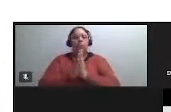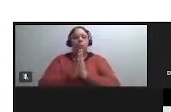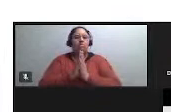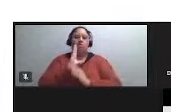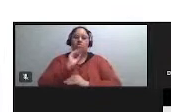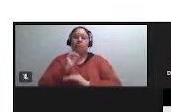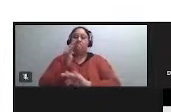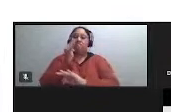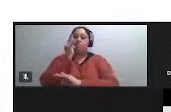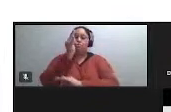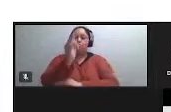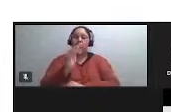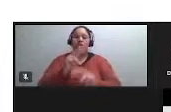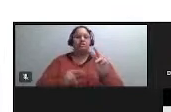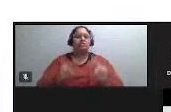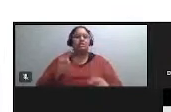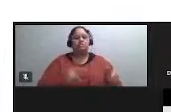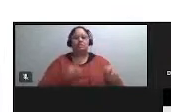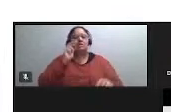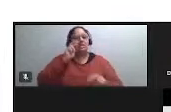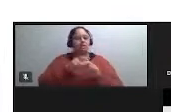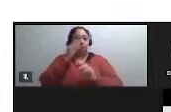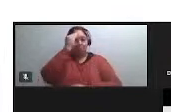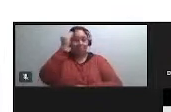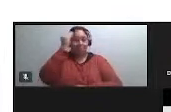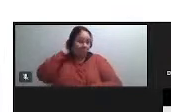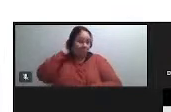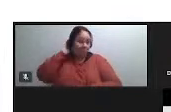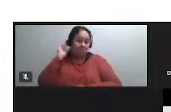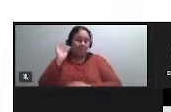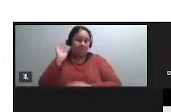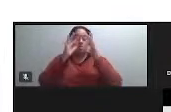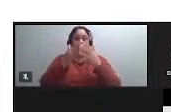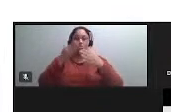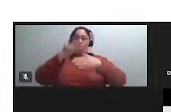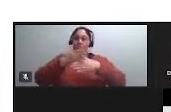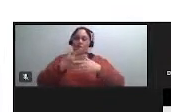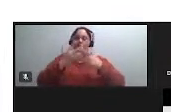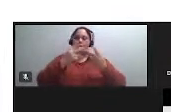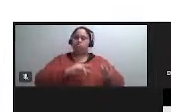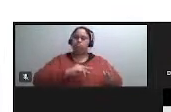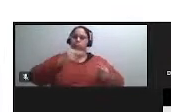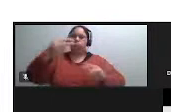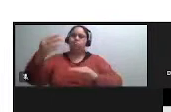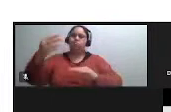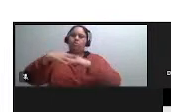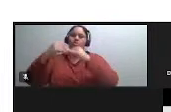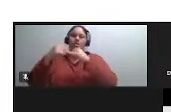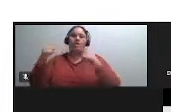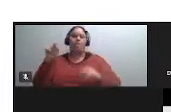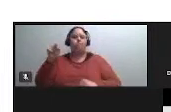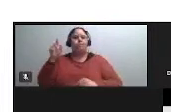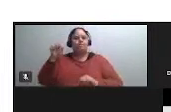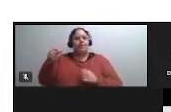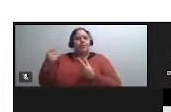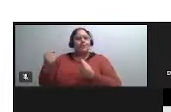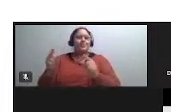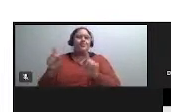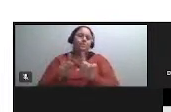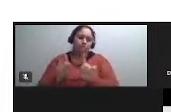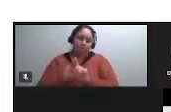any future assessments take into account that the world of work now also had ventured into the virtual space,